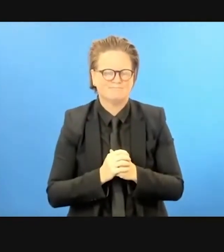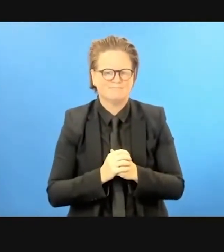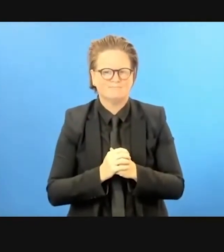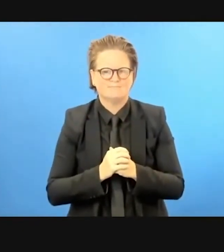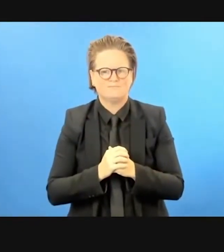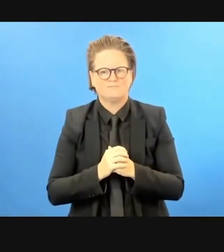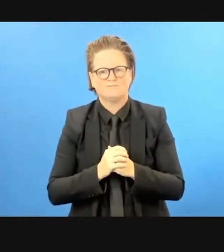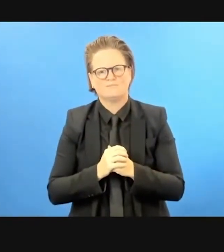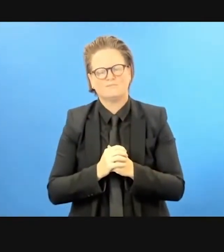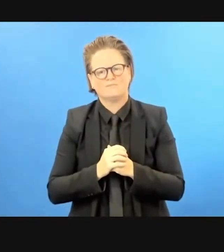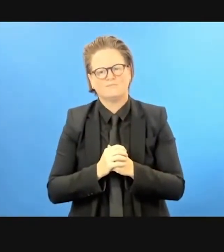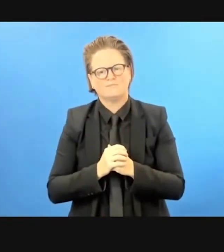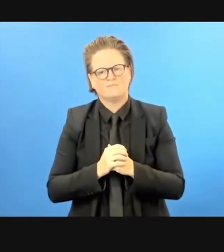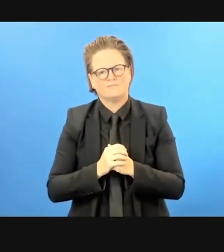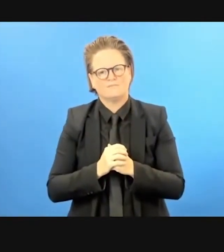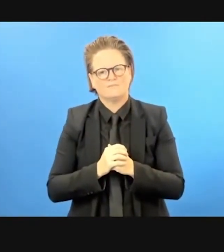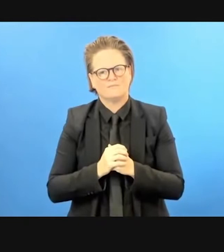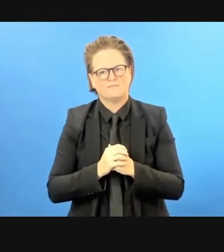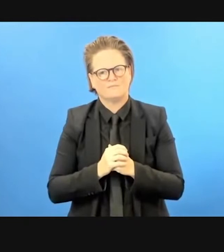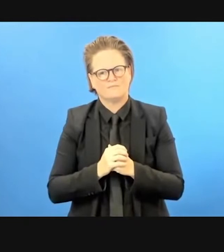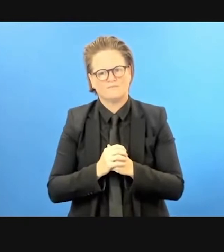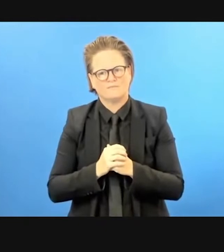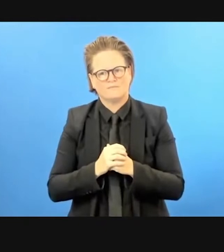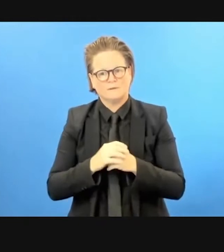changes may dictate which vaccine you get.